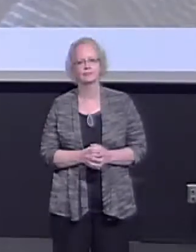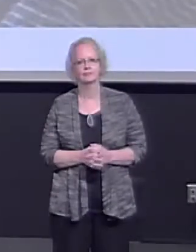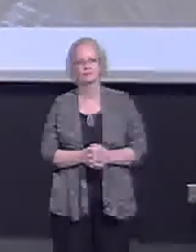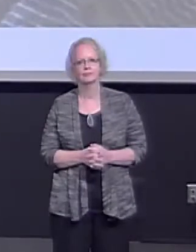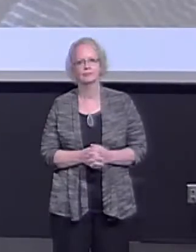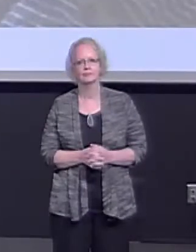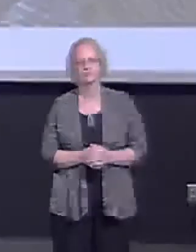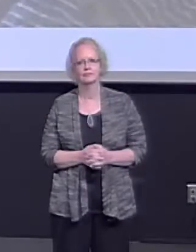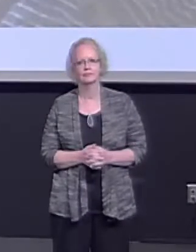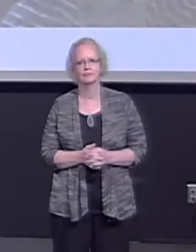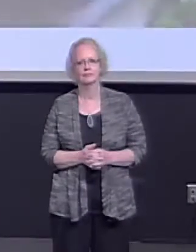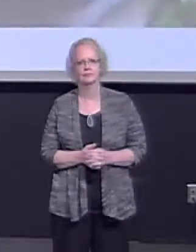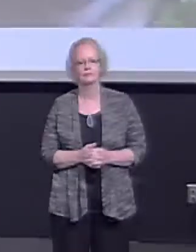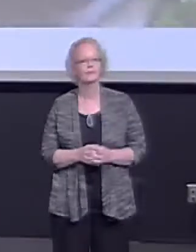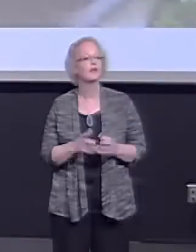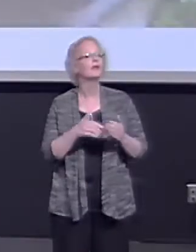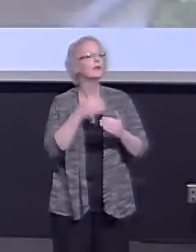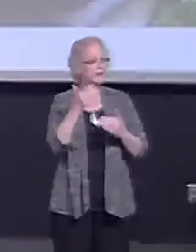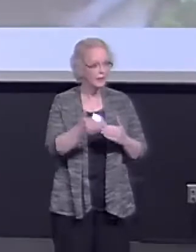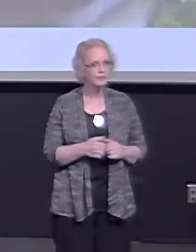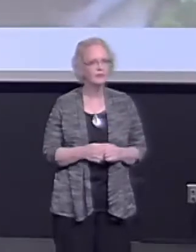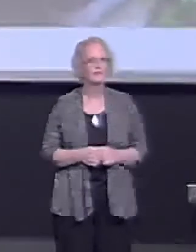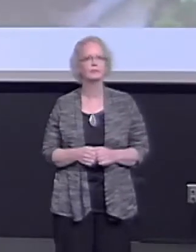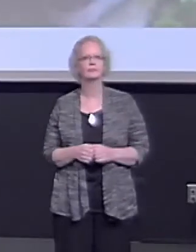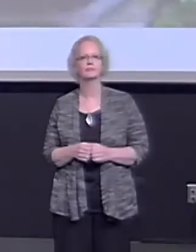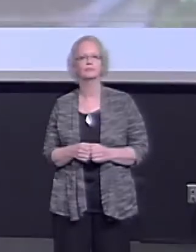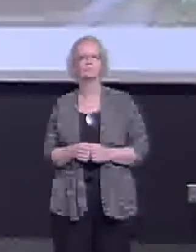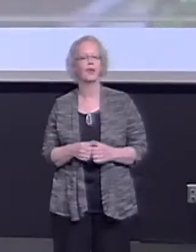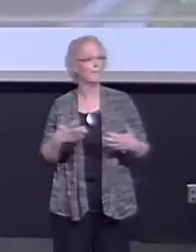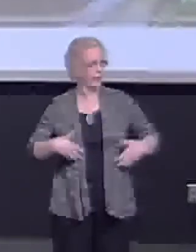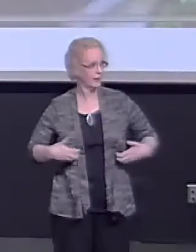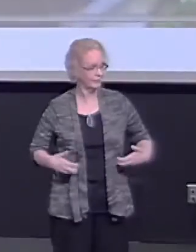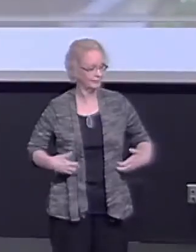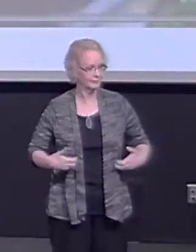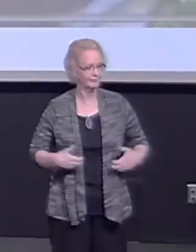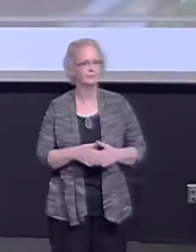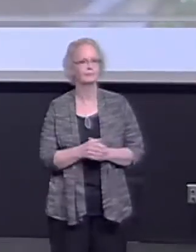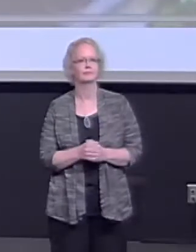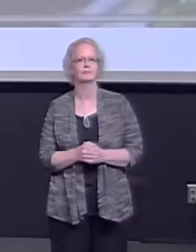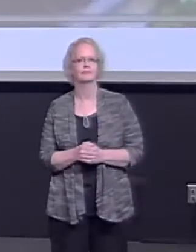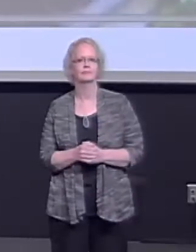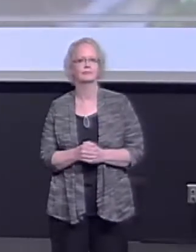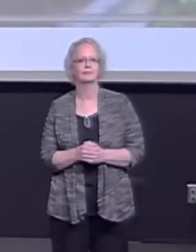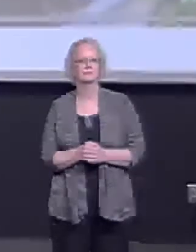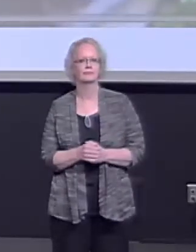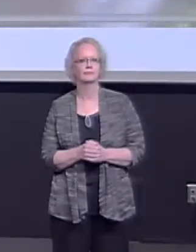And here's a young infant monkey that tries to do the same thing.